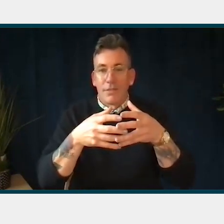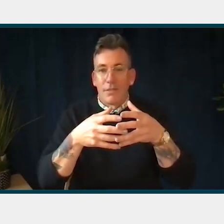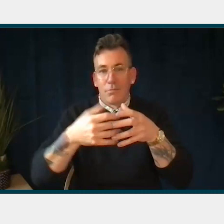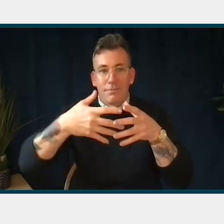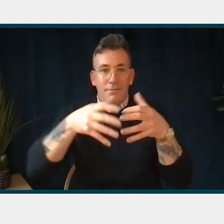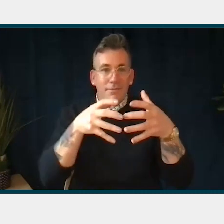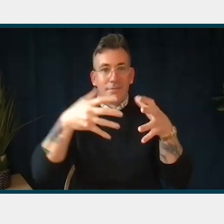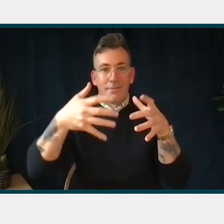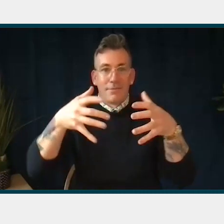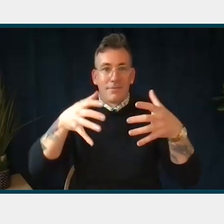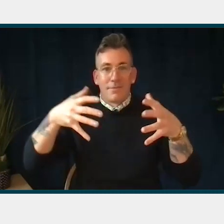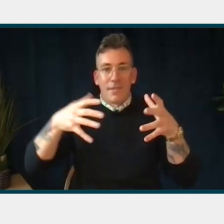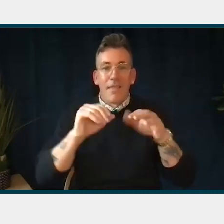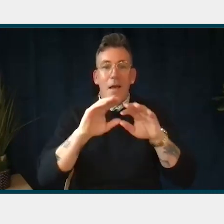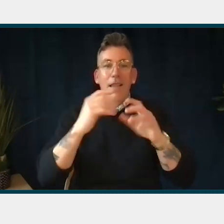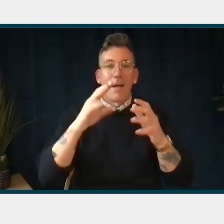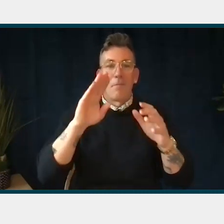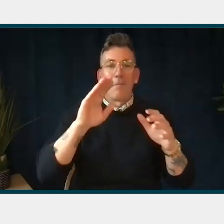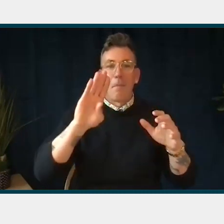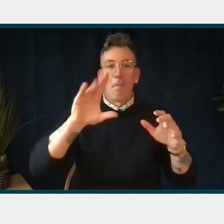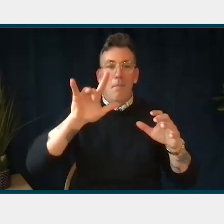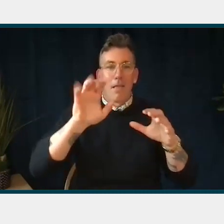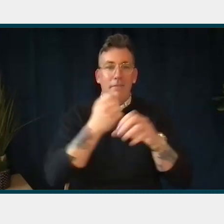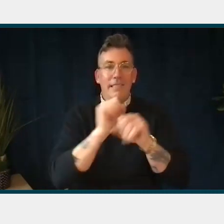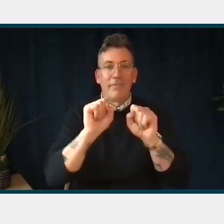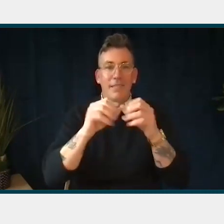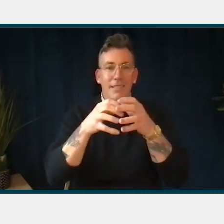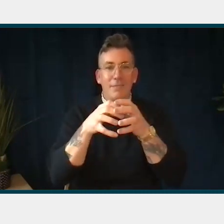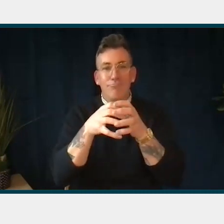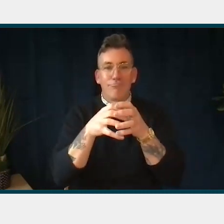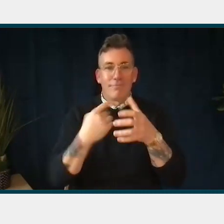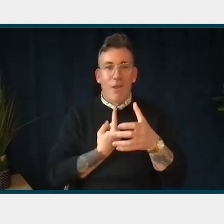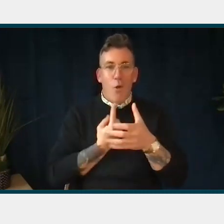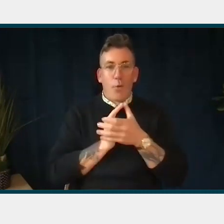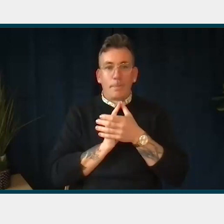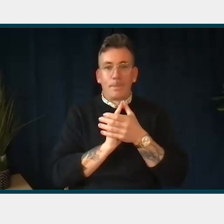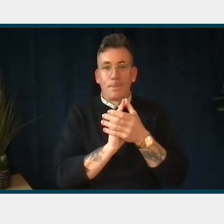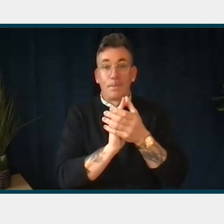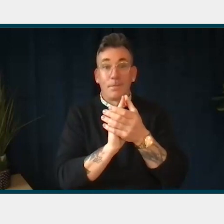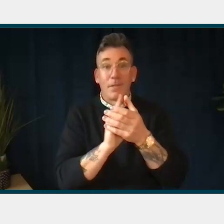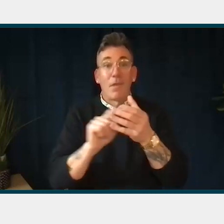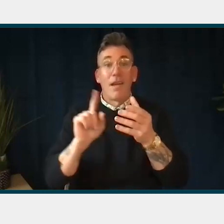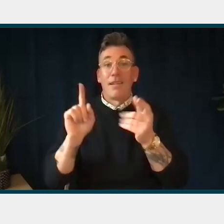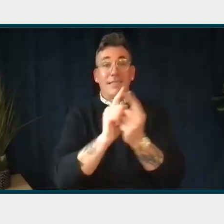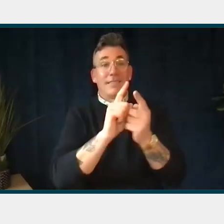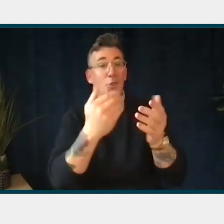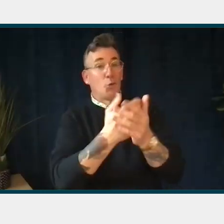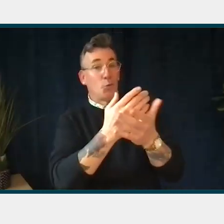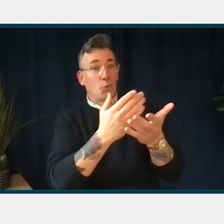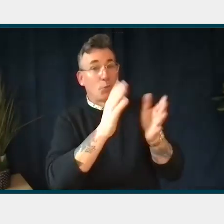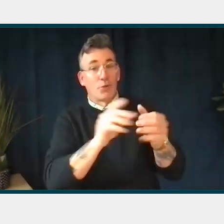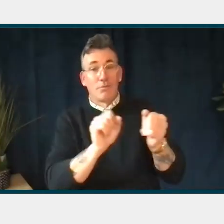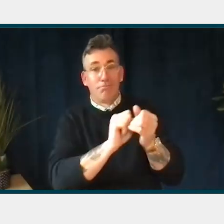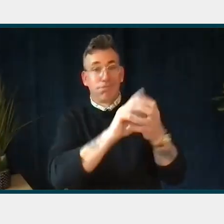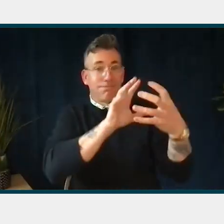grow and grow and grow. It's kind of like that bubble of safety when you're feeling alone,